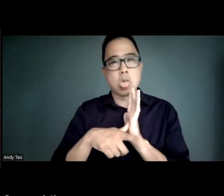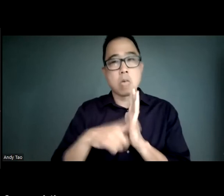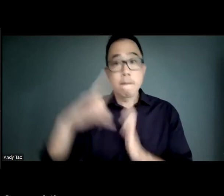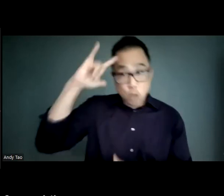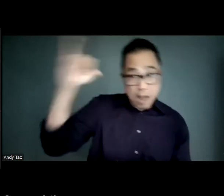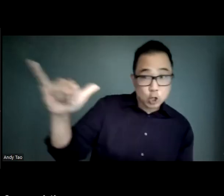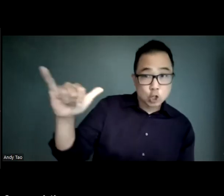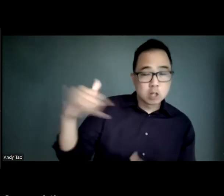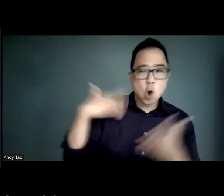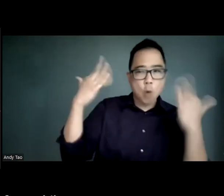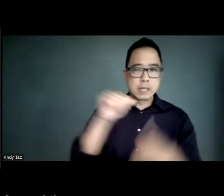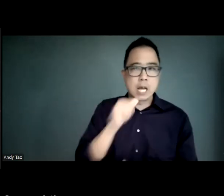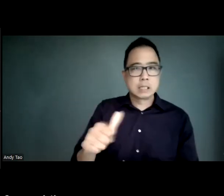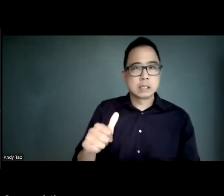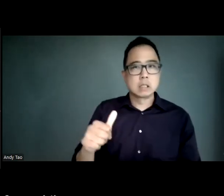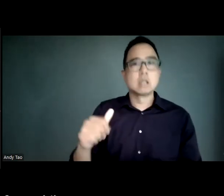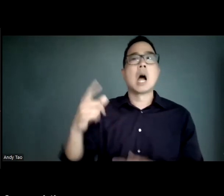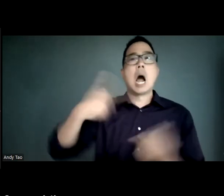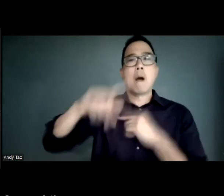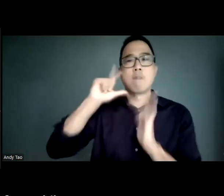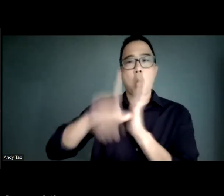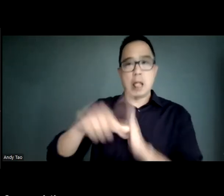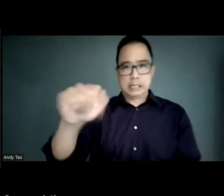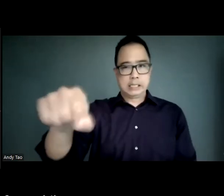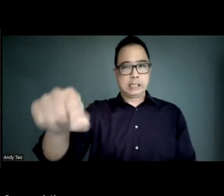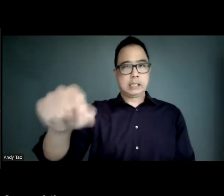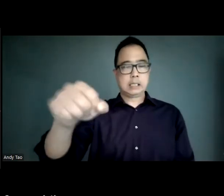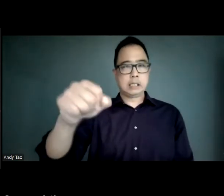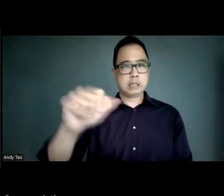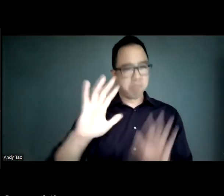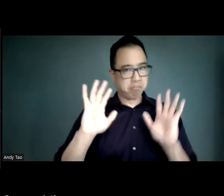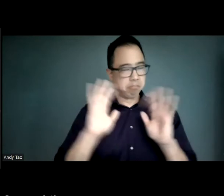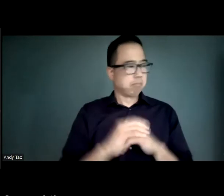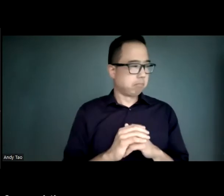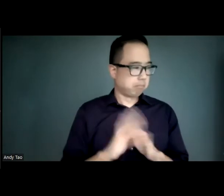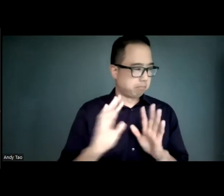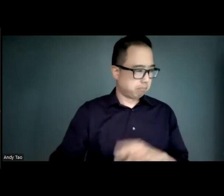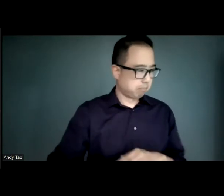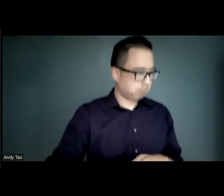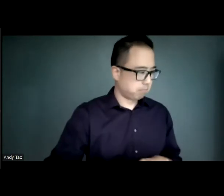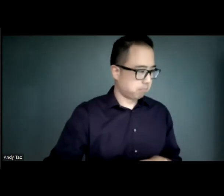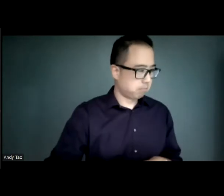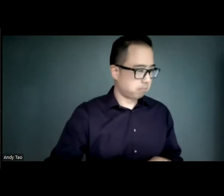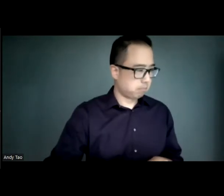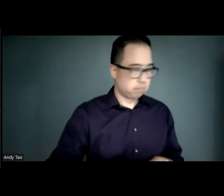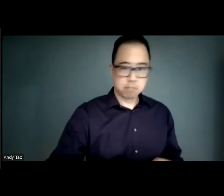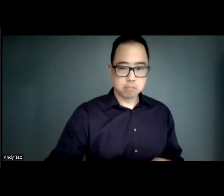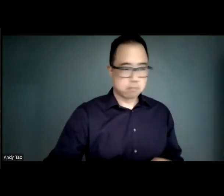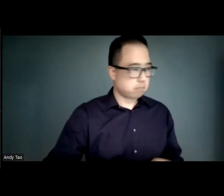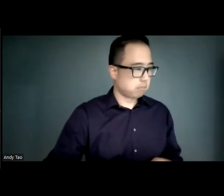It will be around for a while. I hope not forever, but it will be around for a